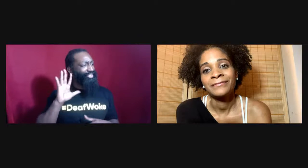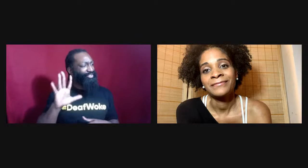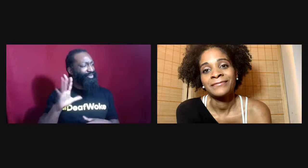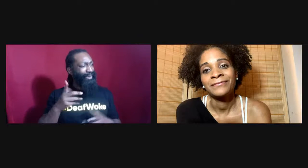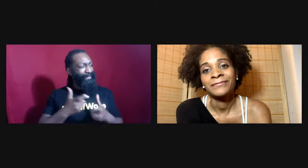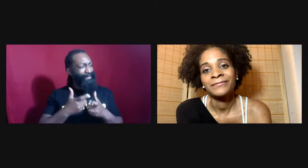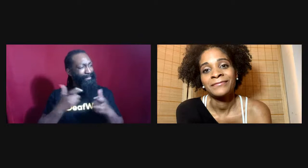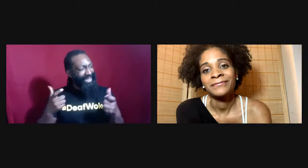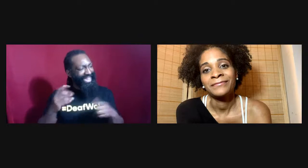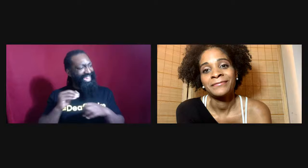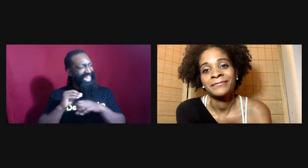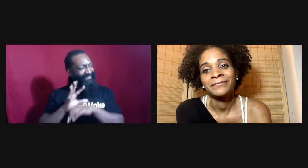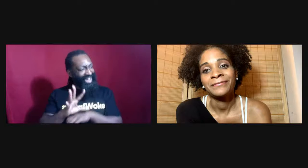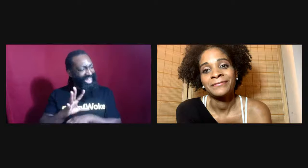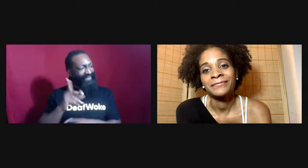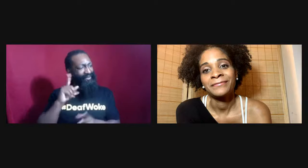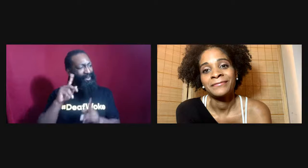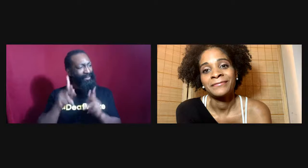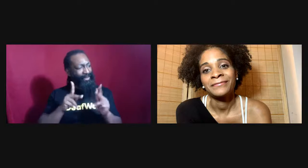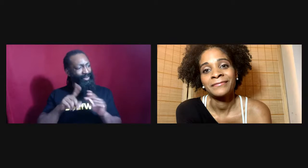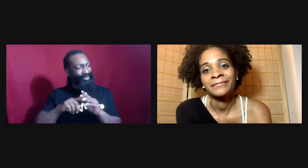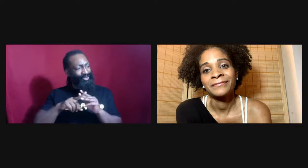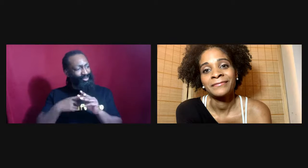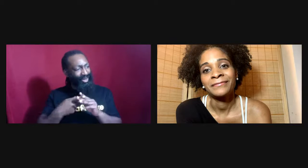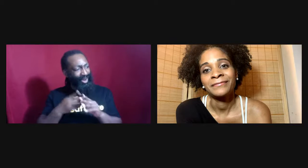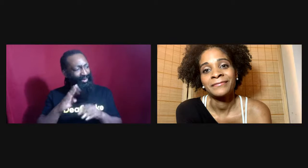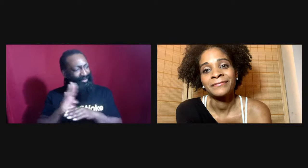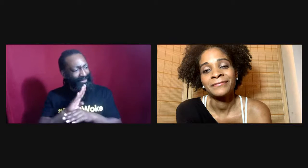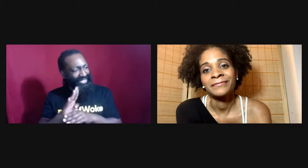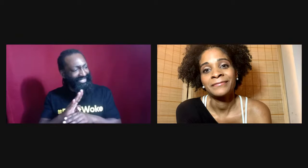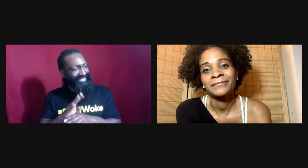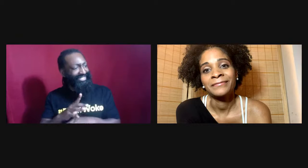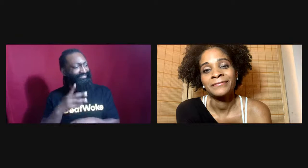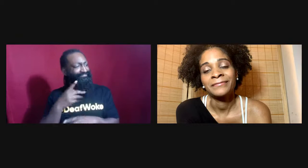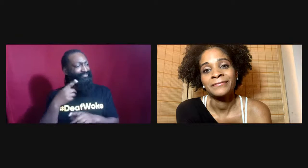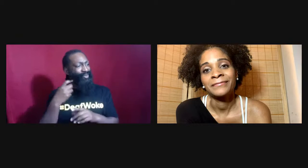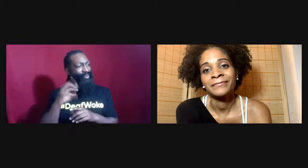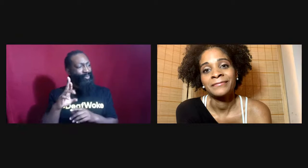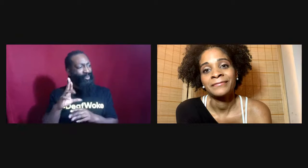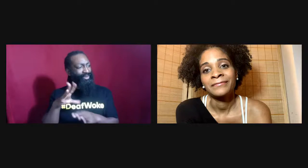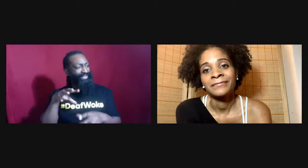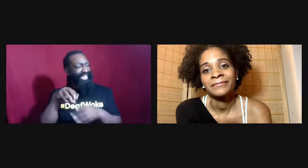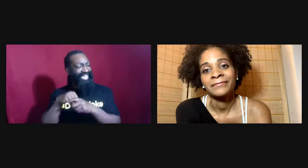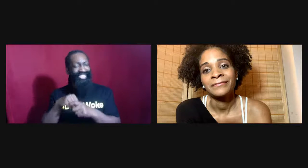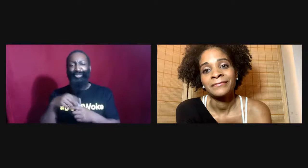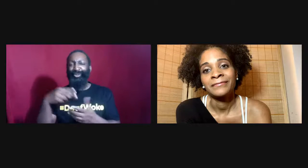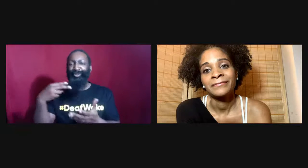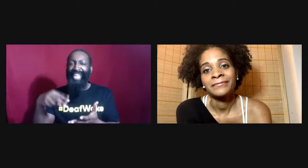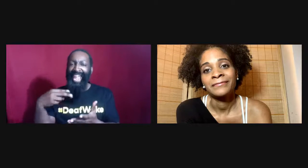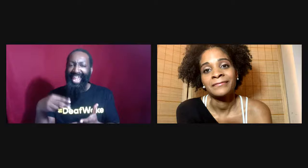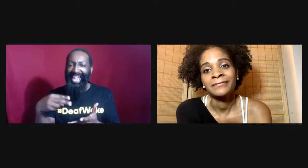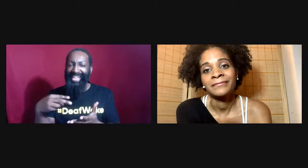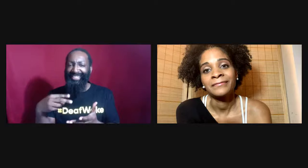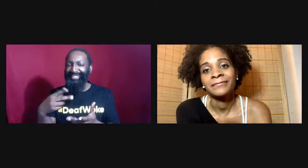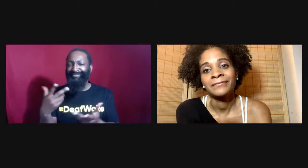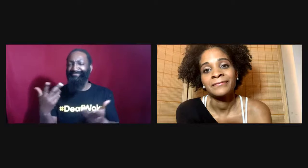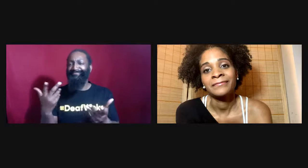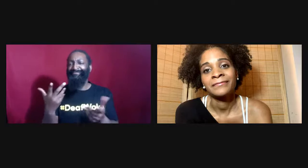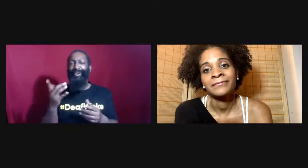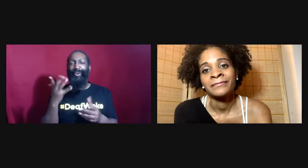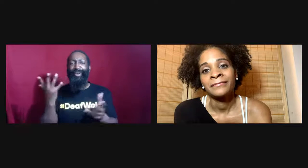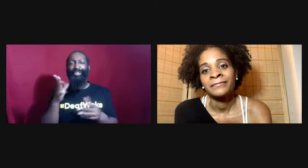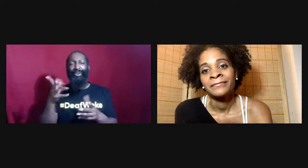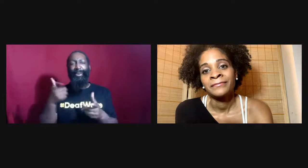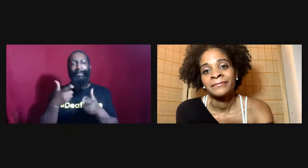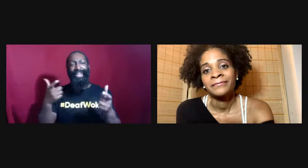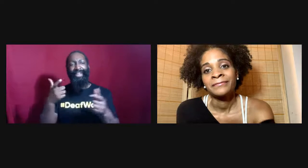You know, people want to know, what is your number one advice for